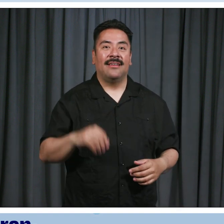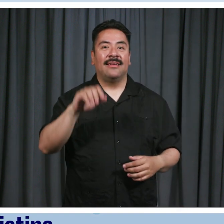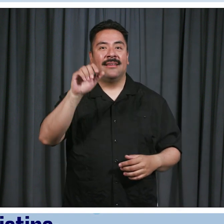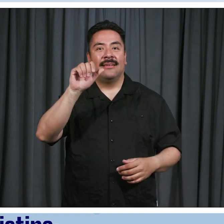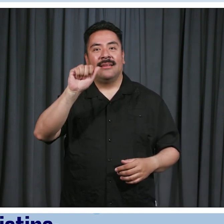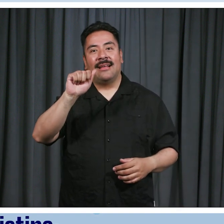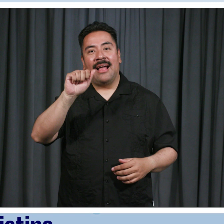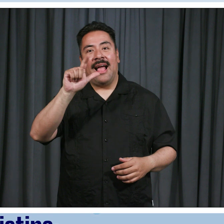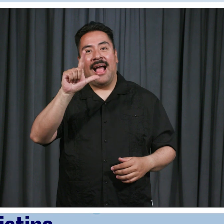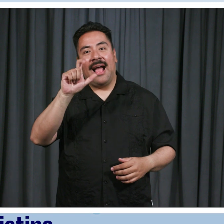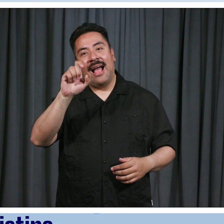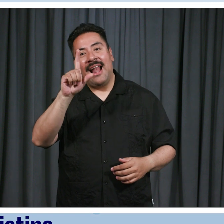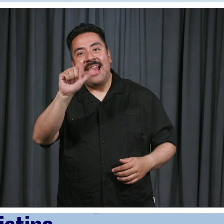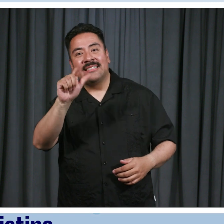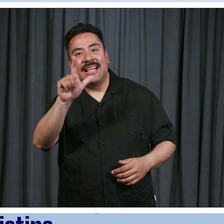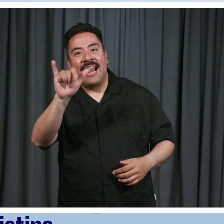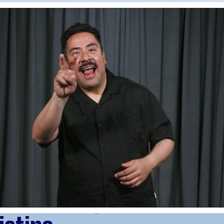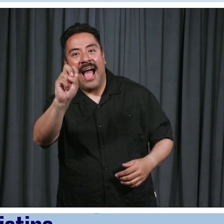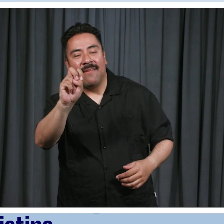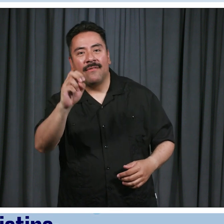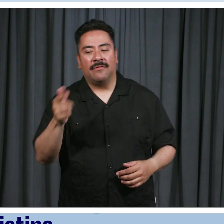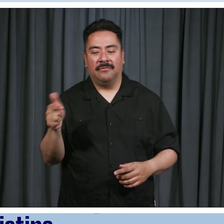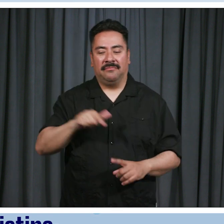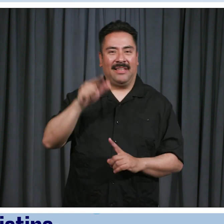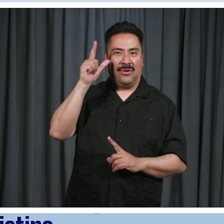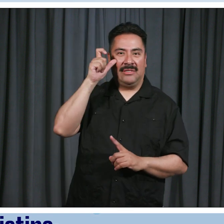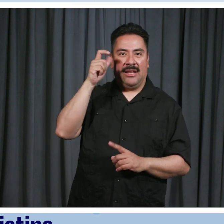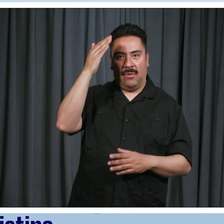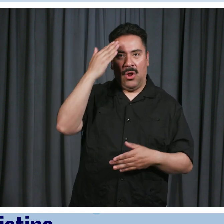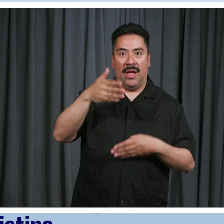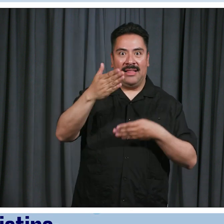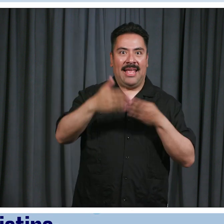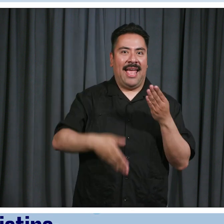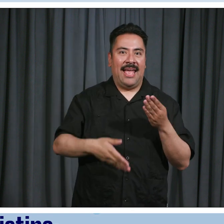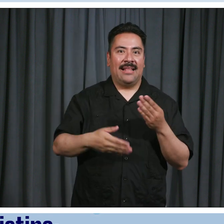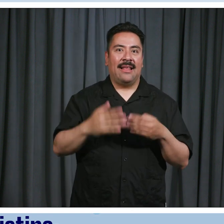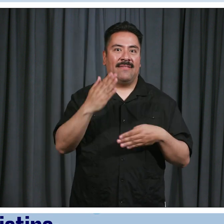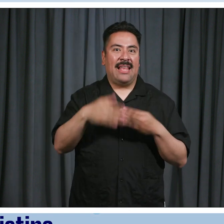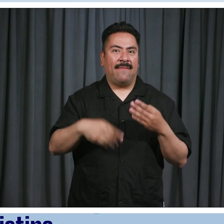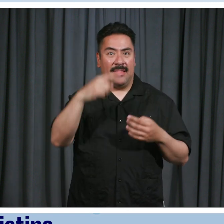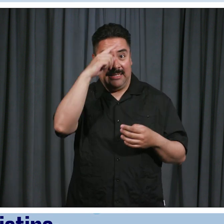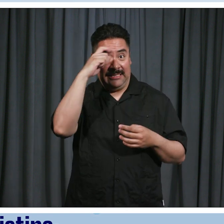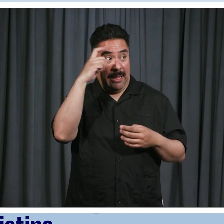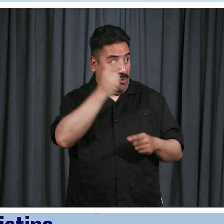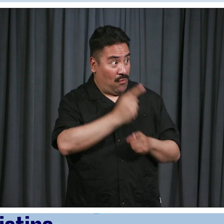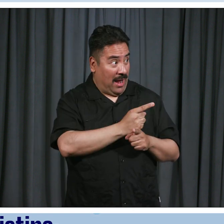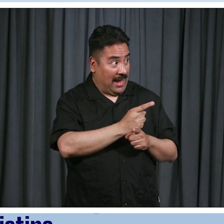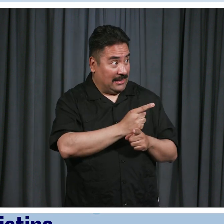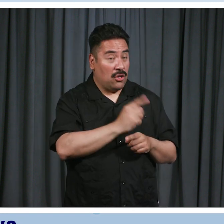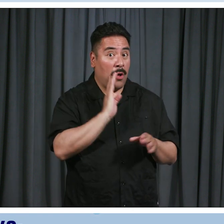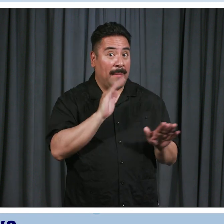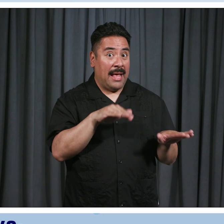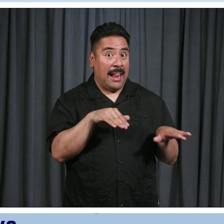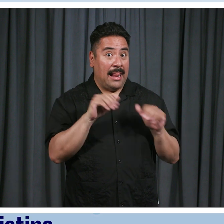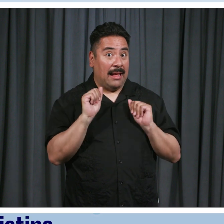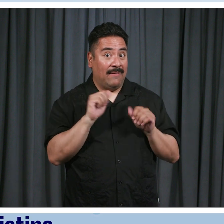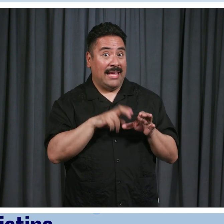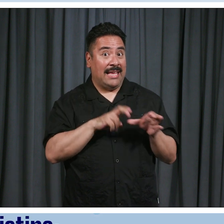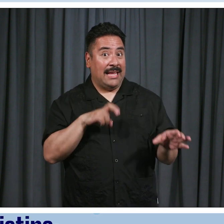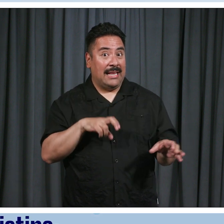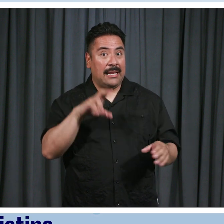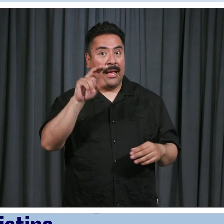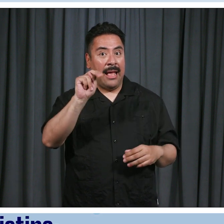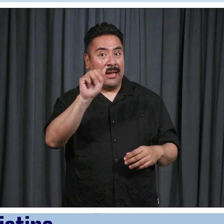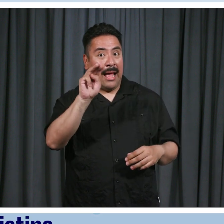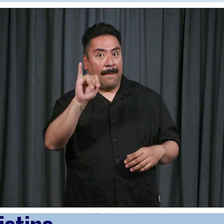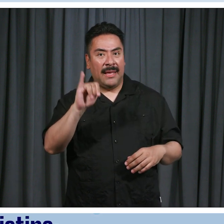live. Yeah, so we know that at the end of the summer, you'll be leaving NAMI. Yeah. So just